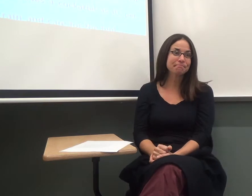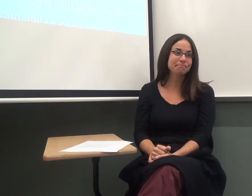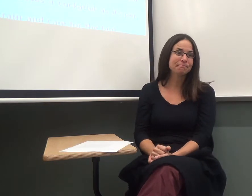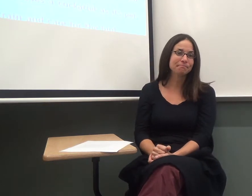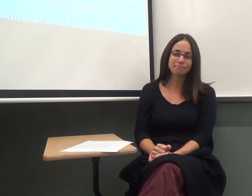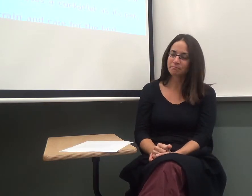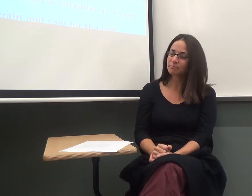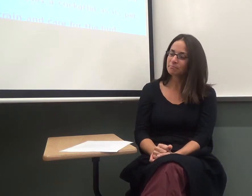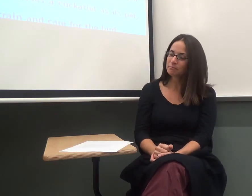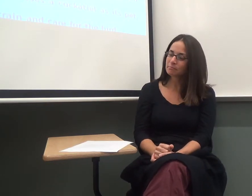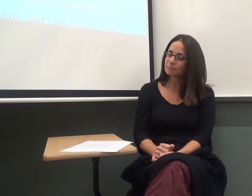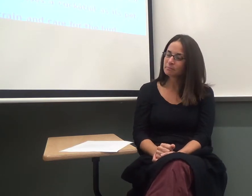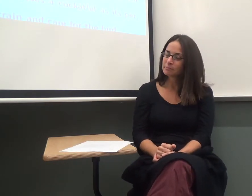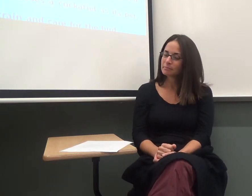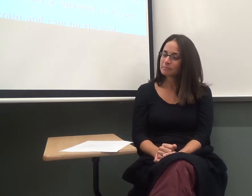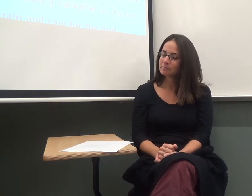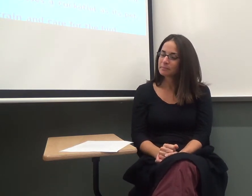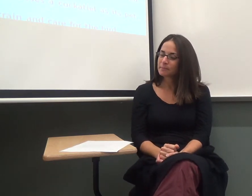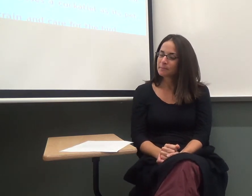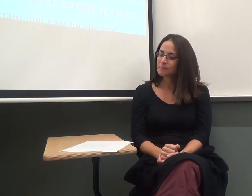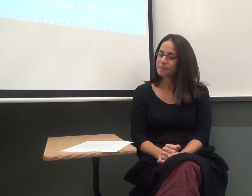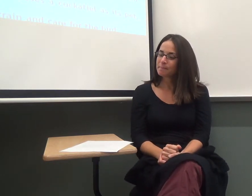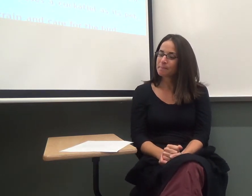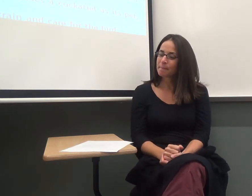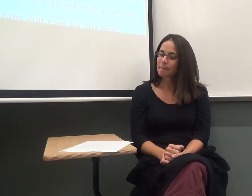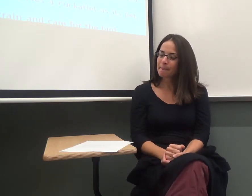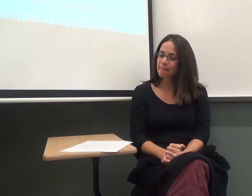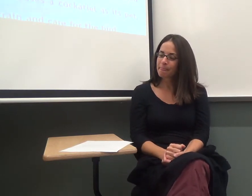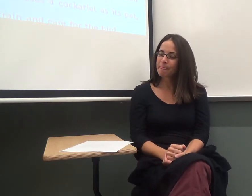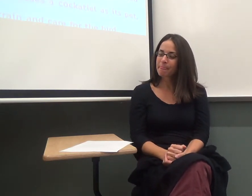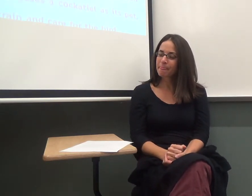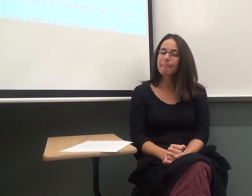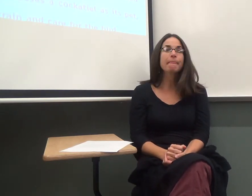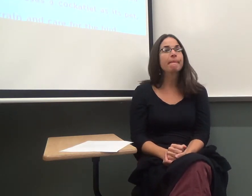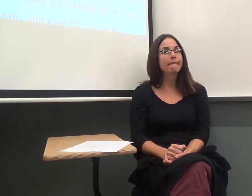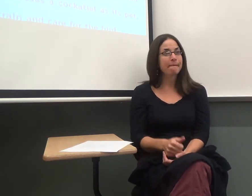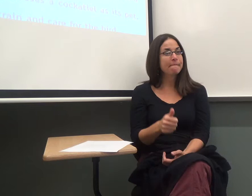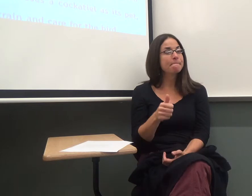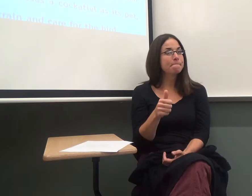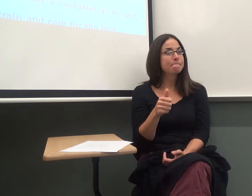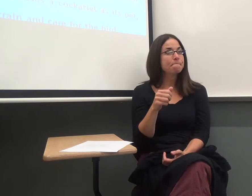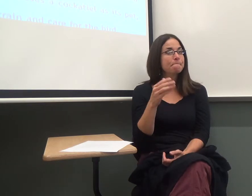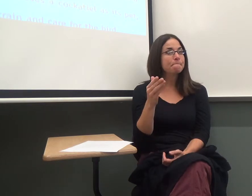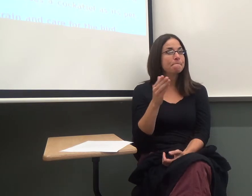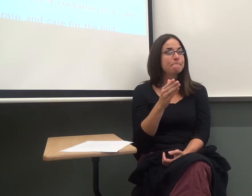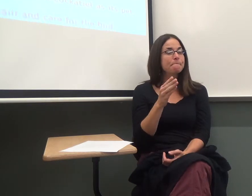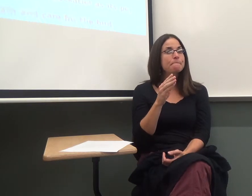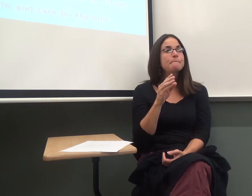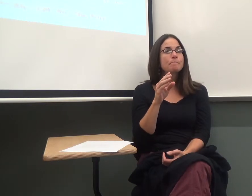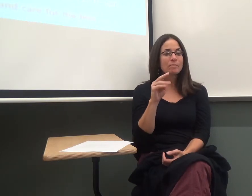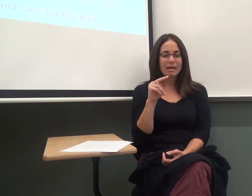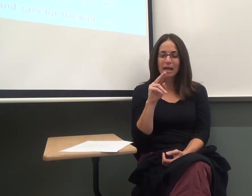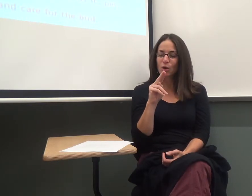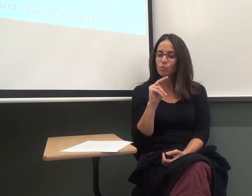Slow down, Turbo. Gotta keep everybody going. Okay, now we have our noun and it's gotta do something. What is